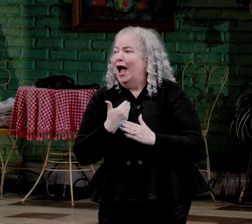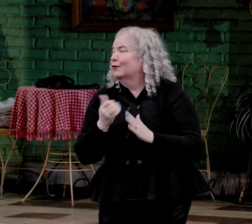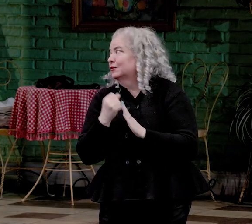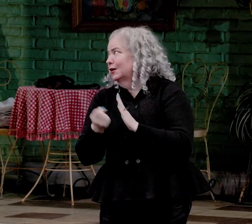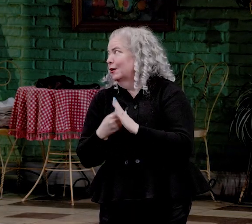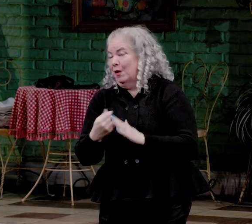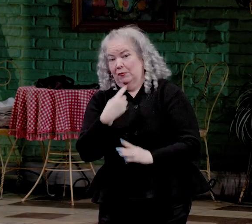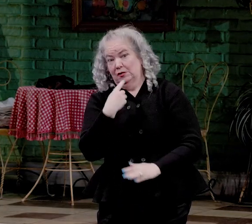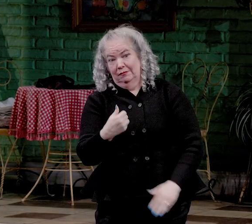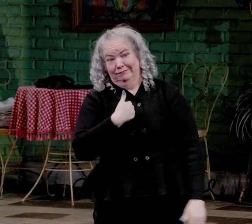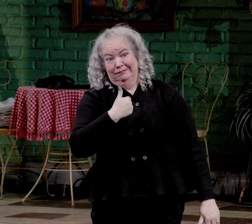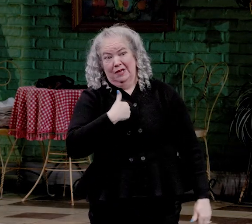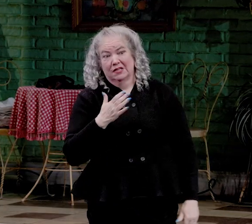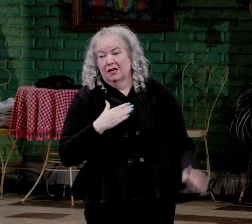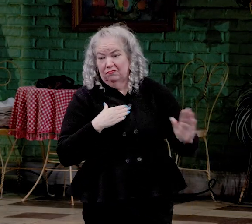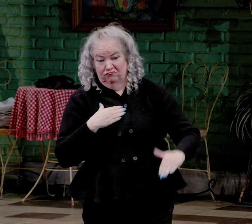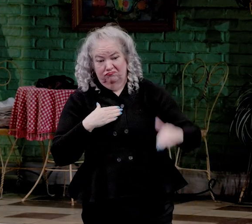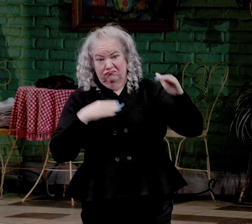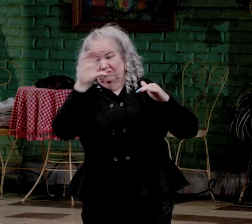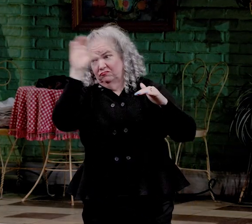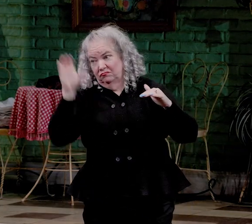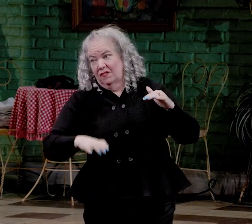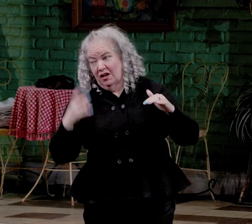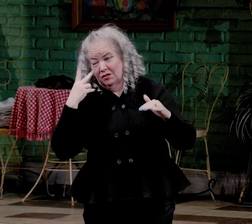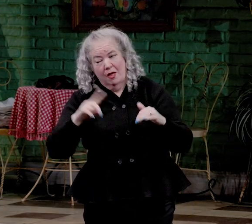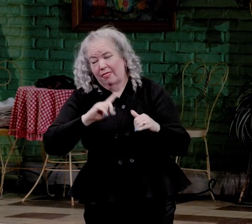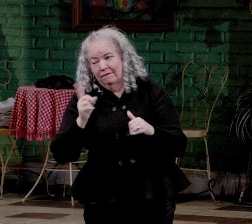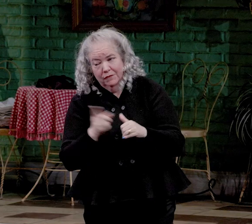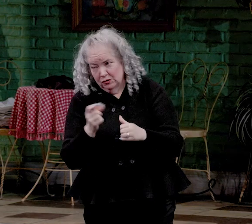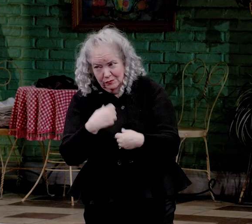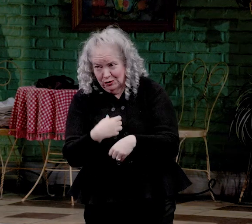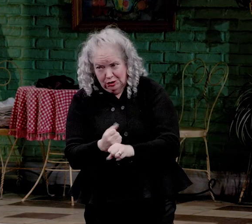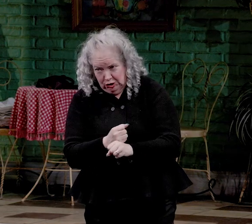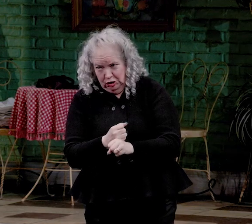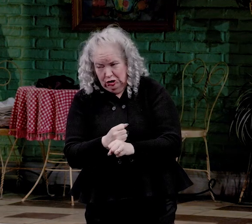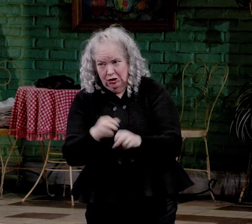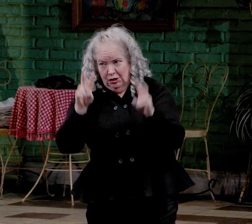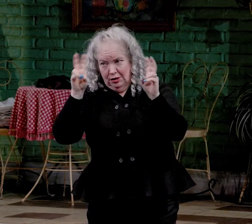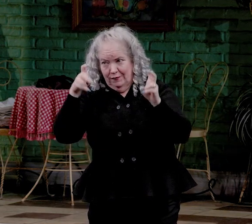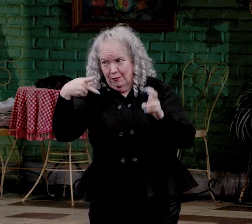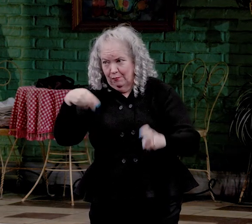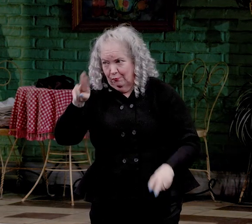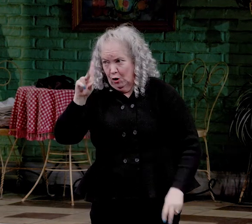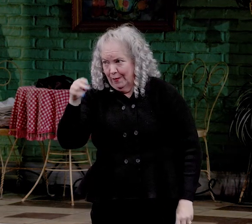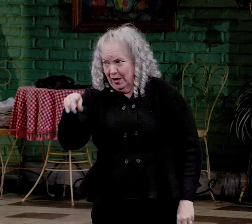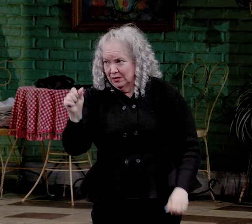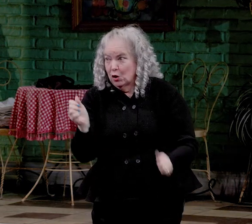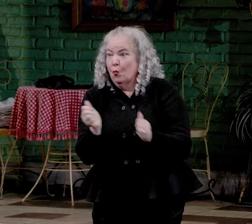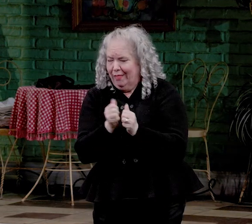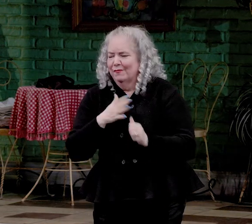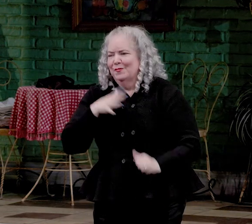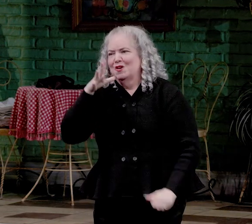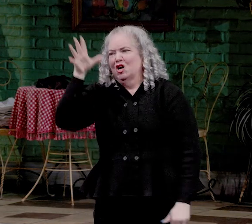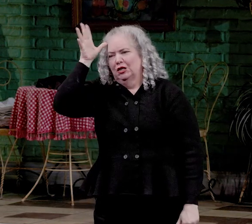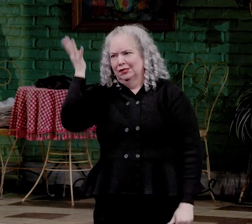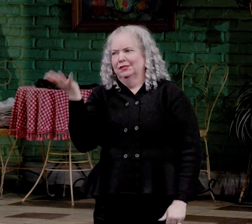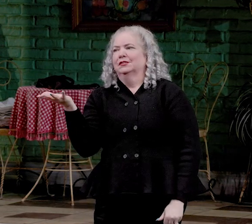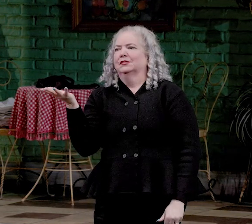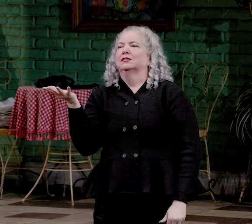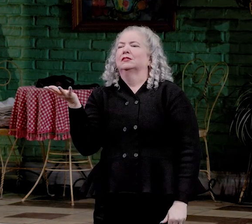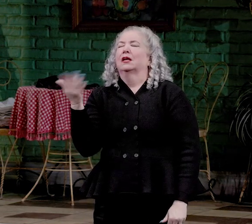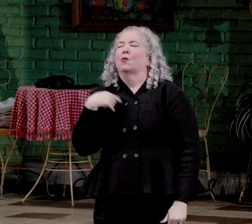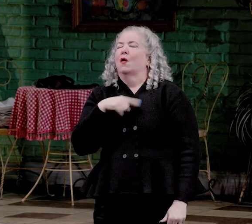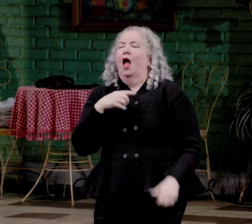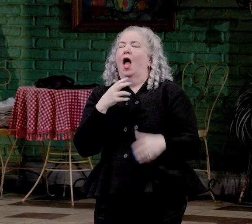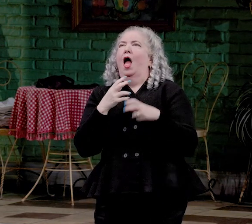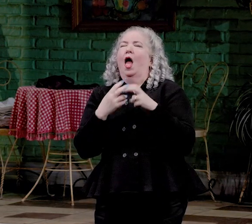gonna tell you, I'm from Chicago, and I saw the first production of Purpose with my parents, and we